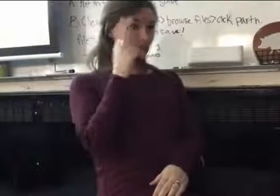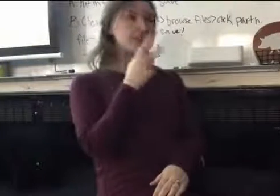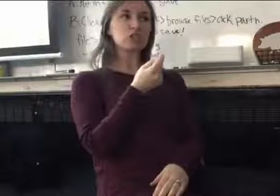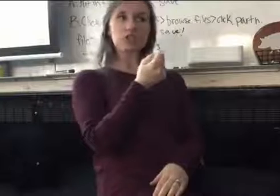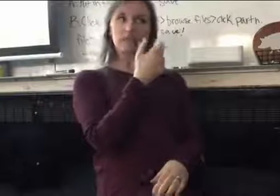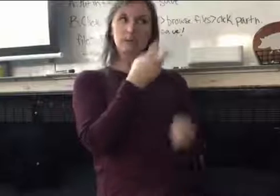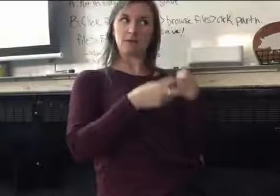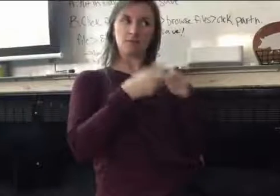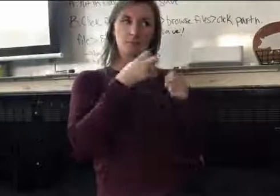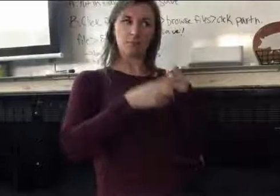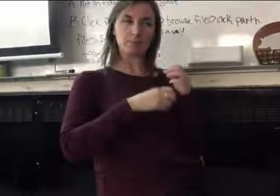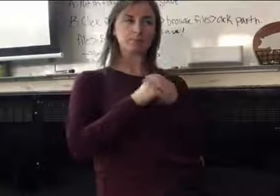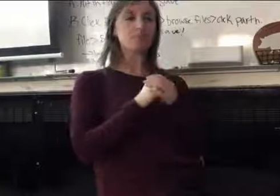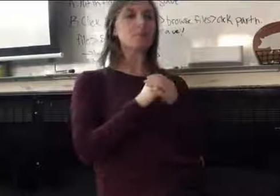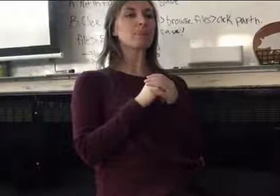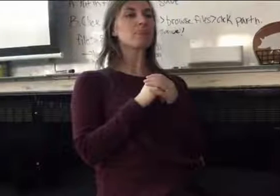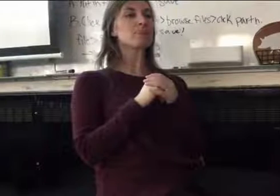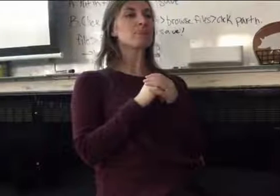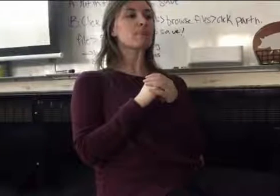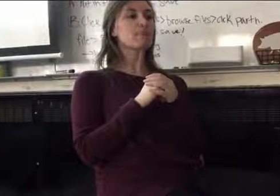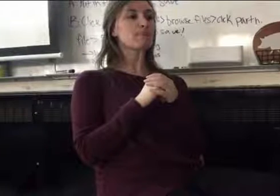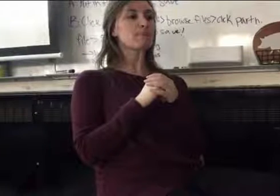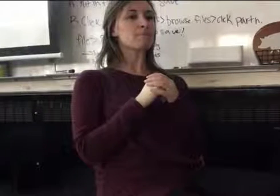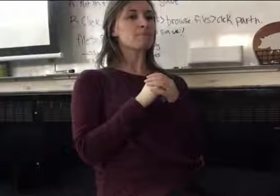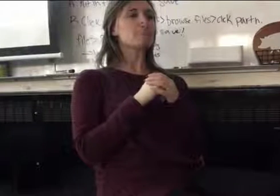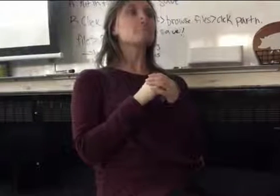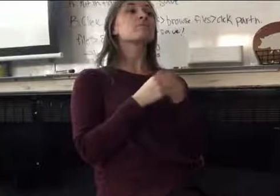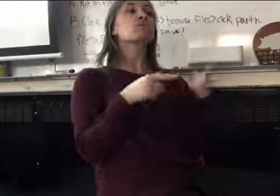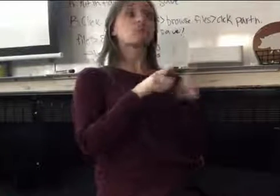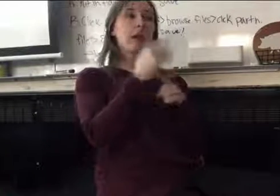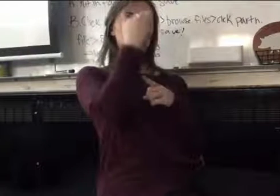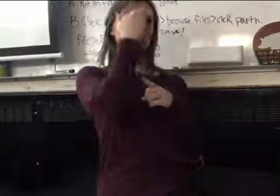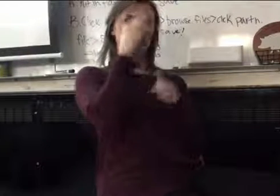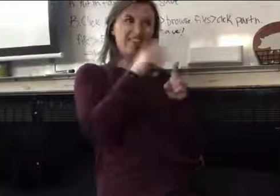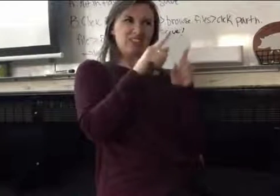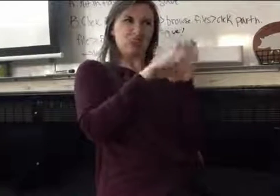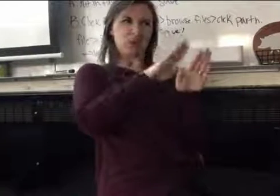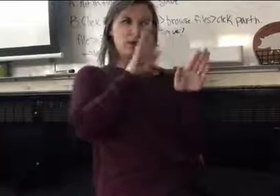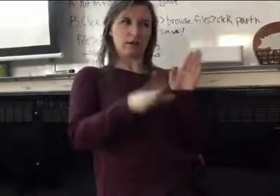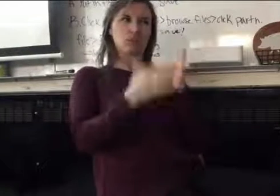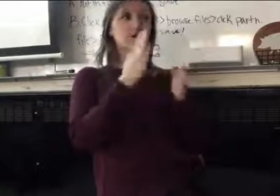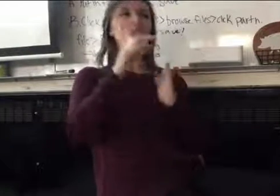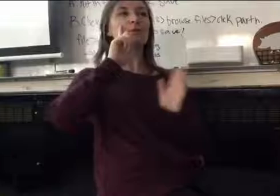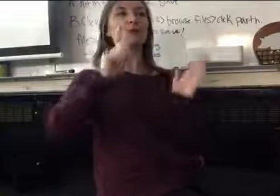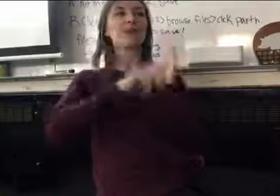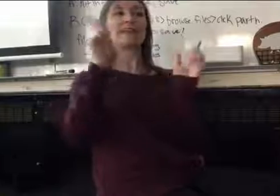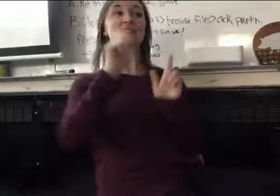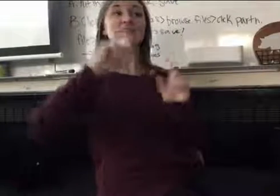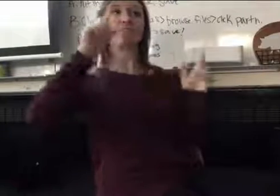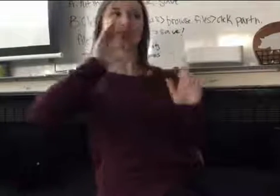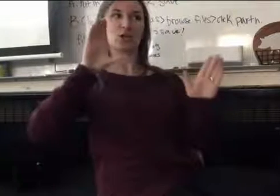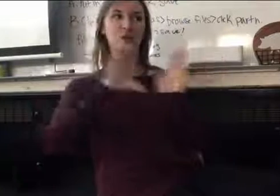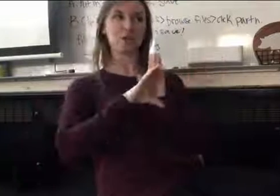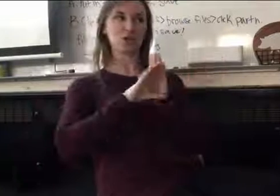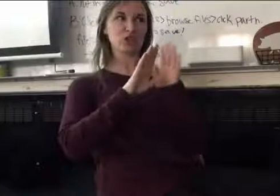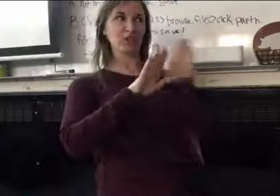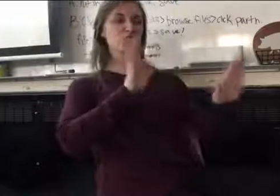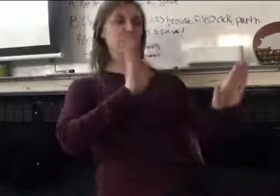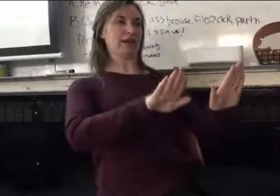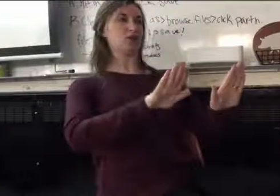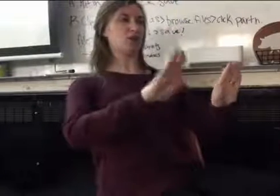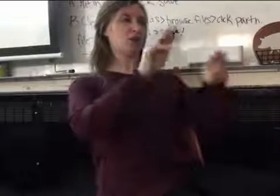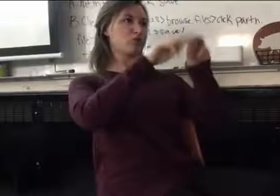of a problem. You see, as you know, and this was also right next to it, so maybe you recognize the bigger one. It was right next to this, and it would be